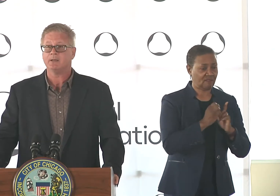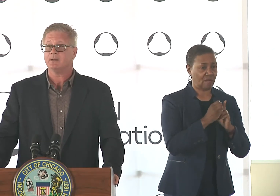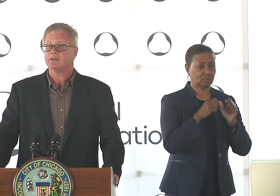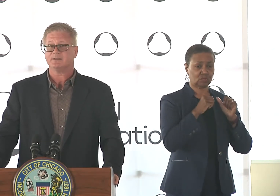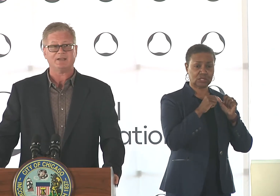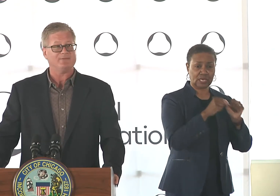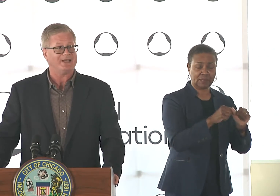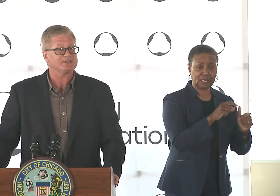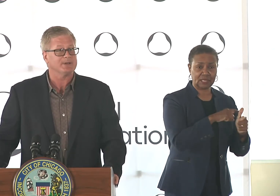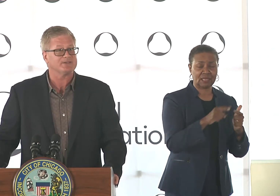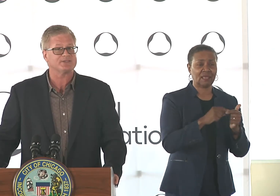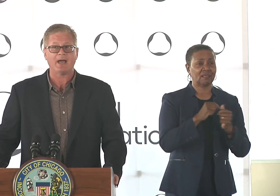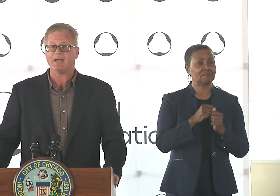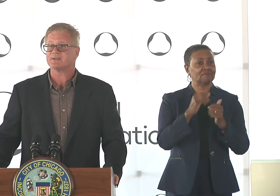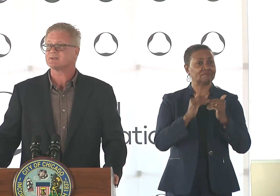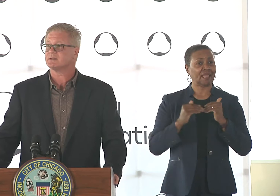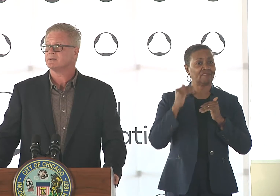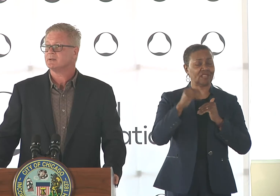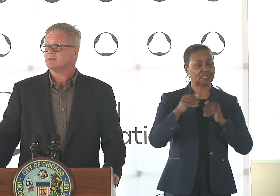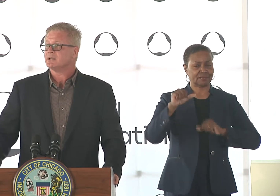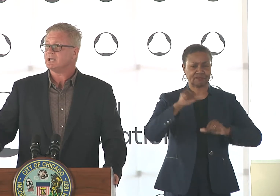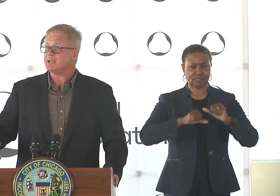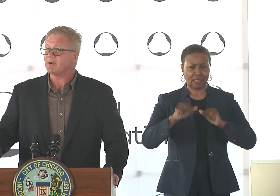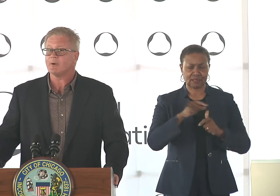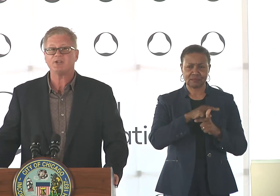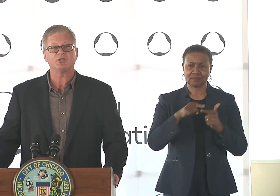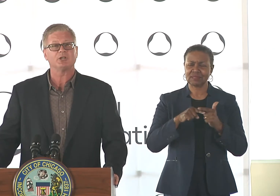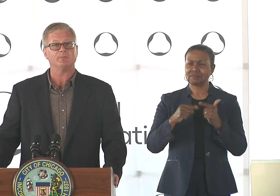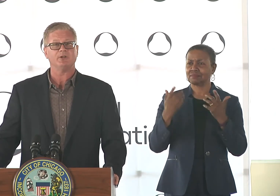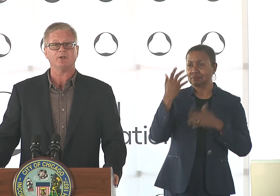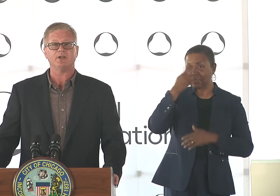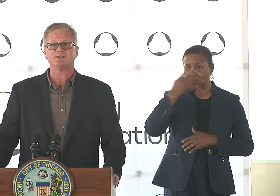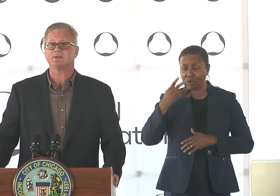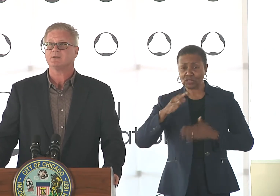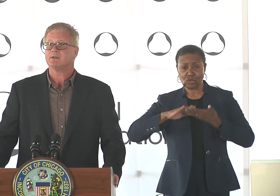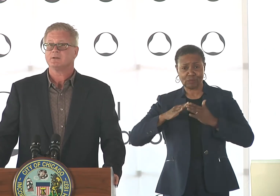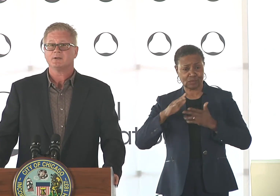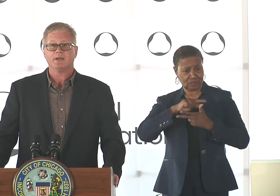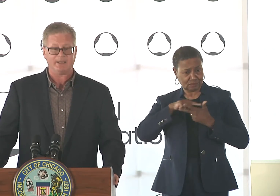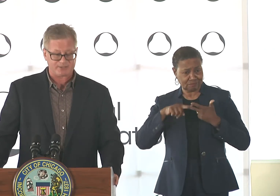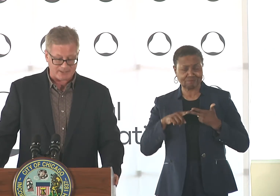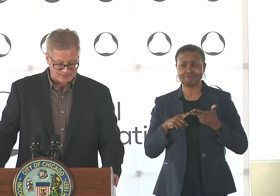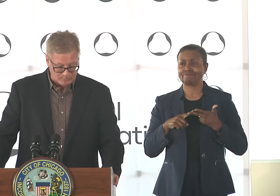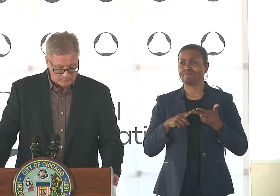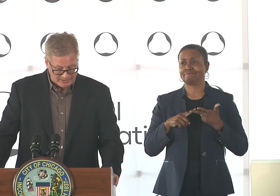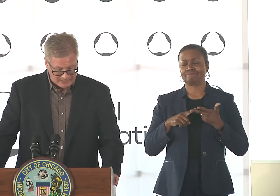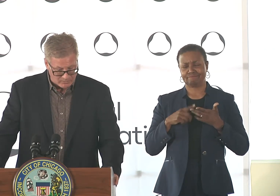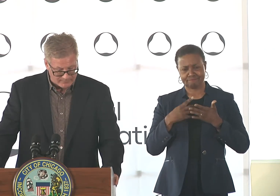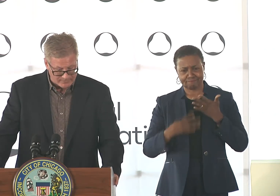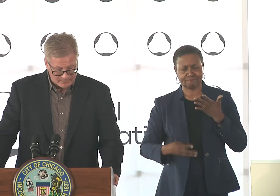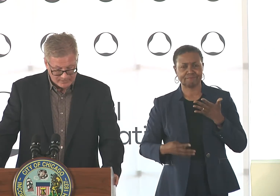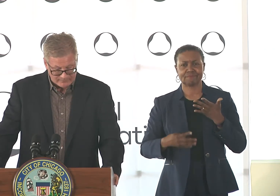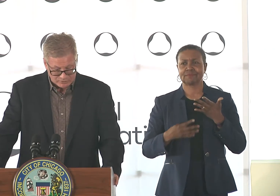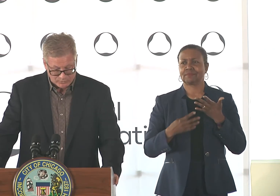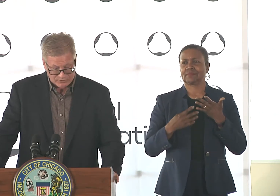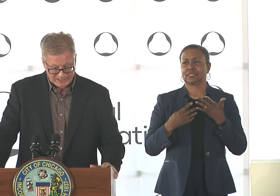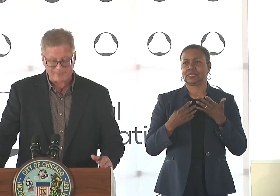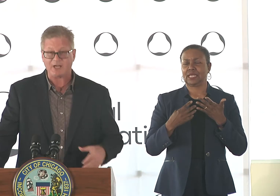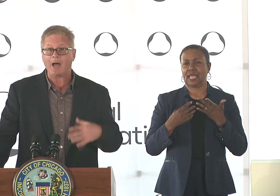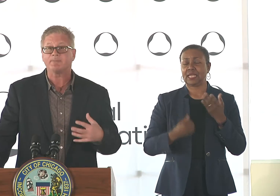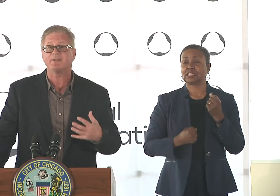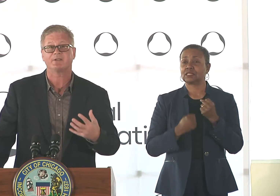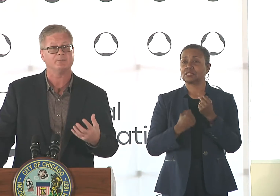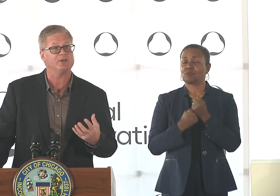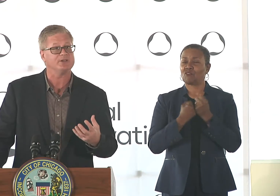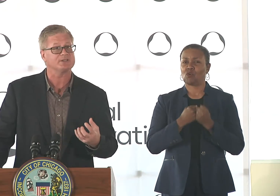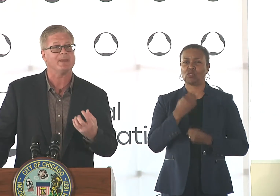sustainability, the advancement of science, immigration communities, and support, I know, of the Jewish life